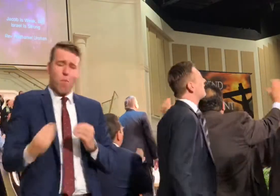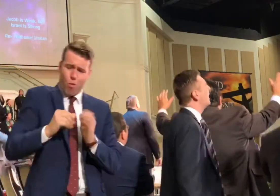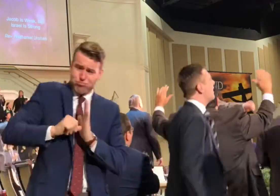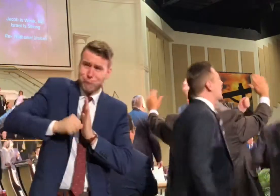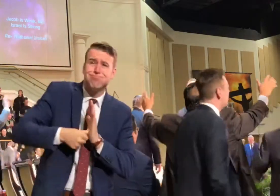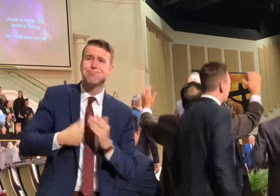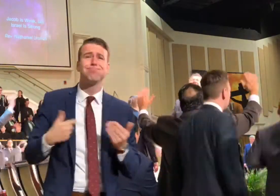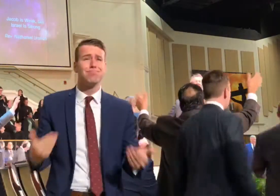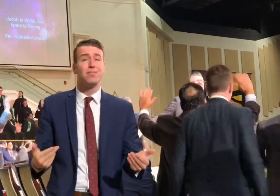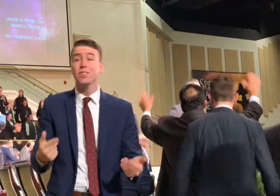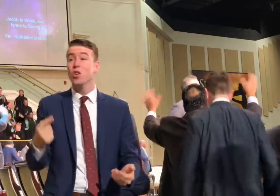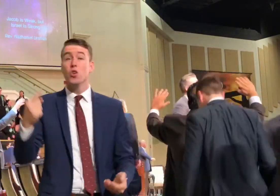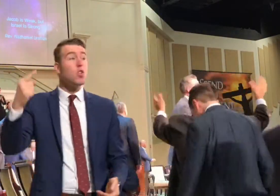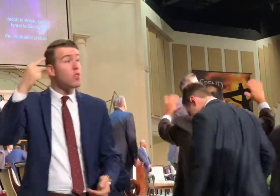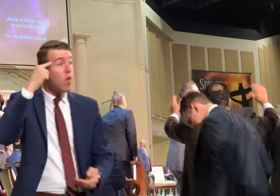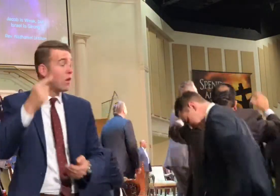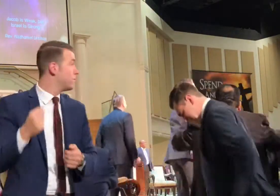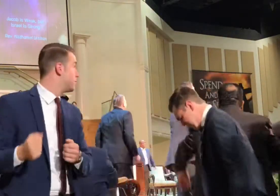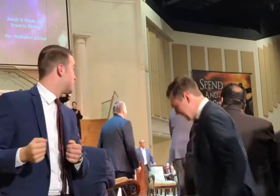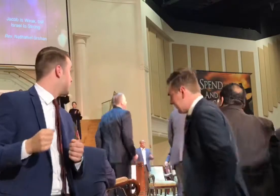now. If you